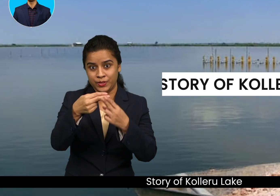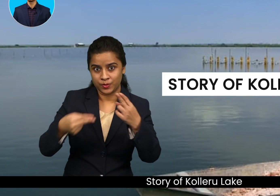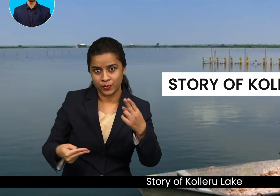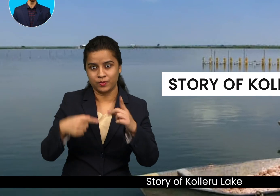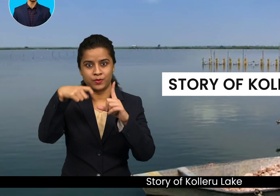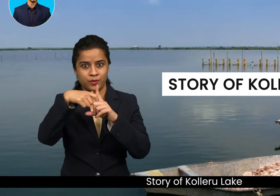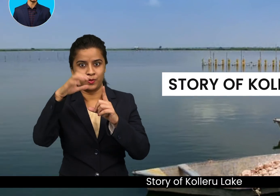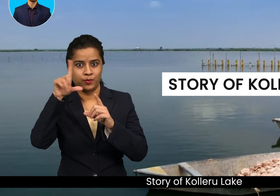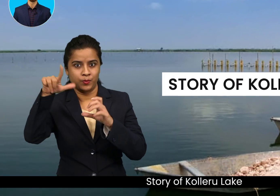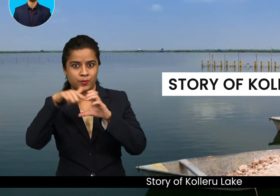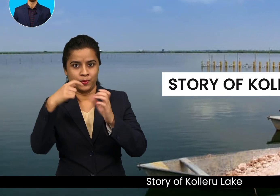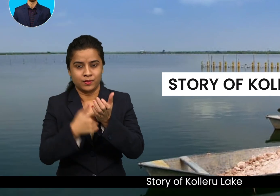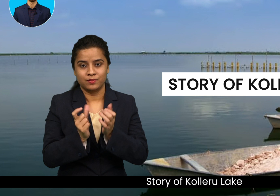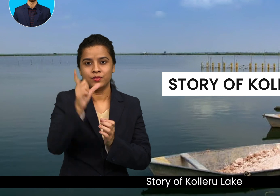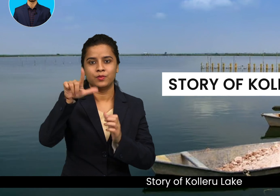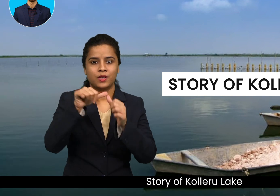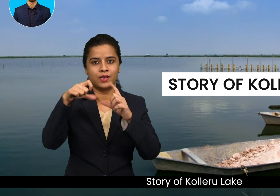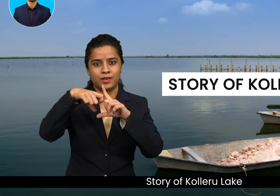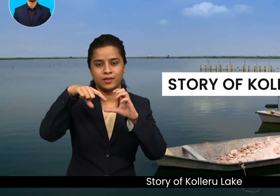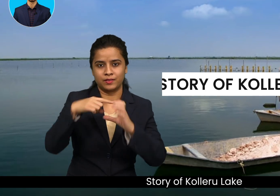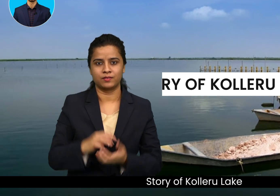Story of Kolleru Lake.